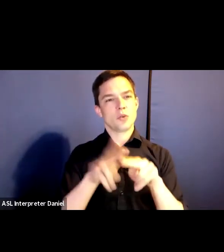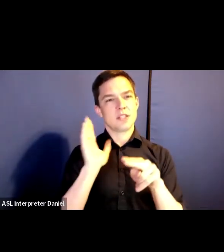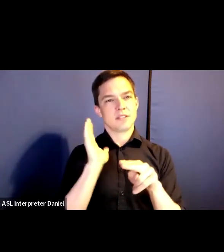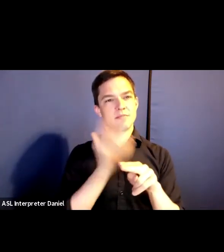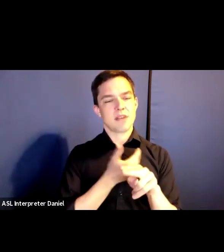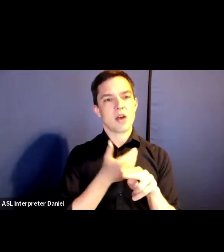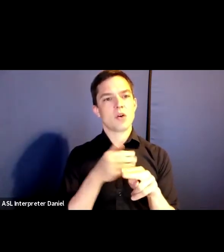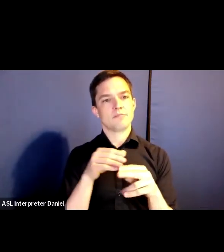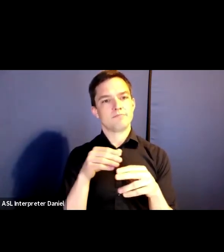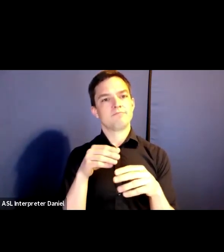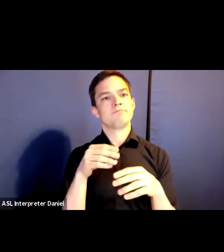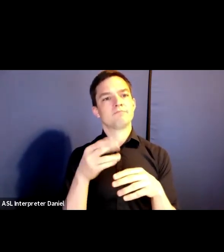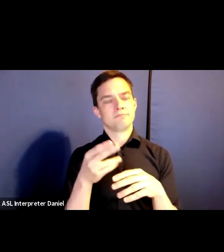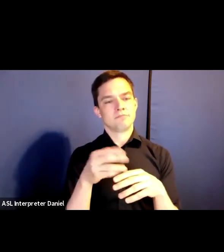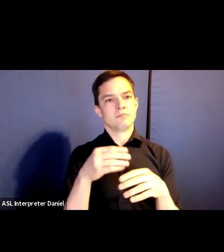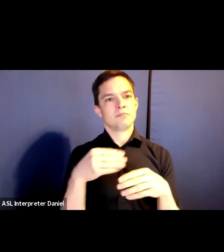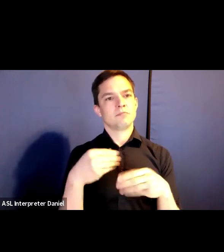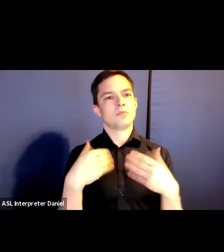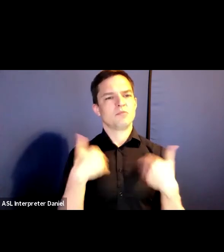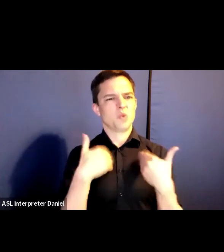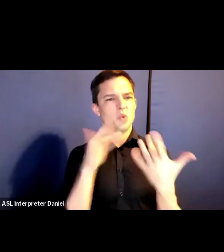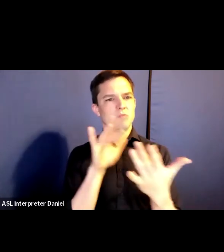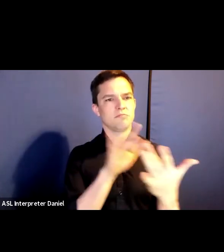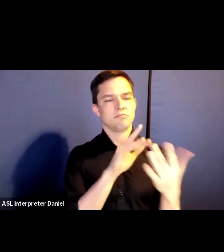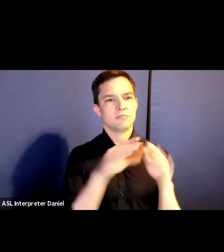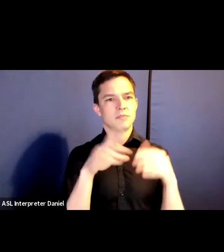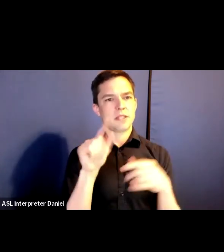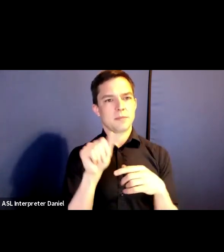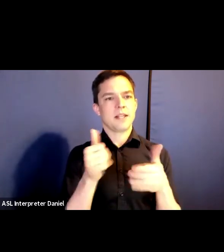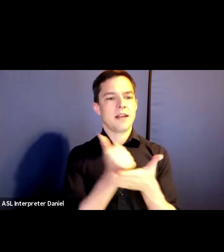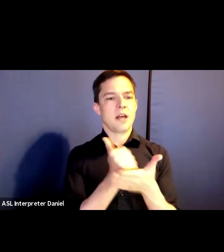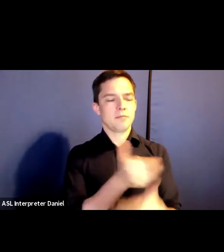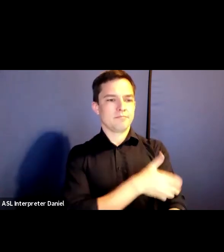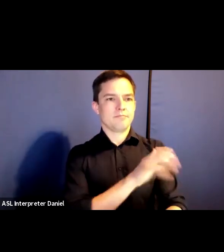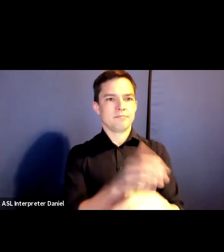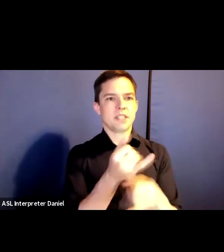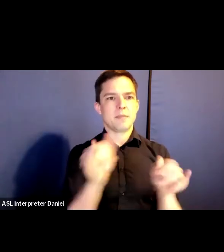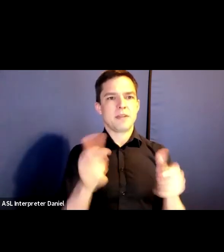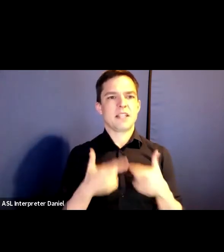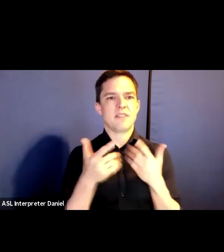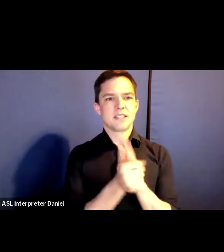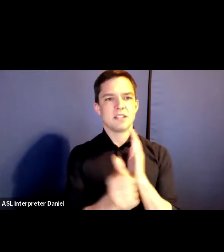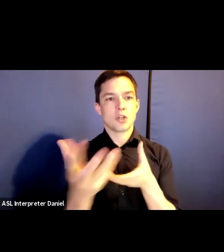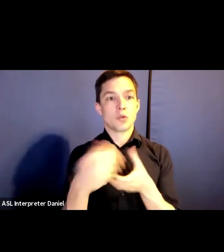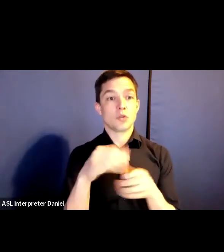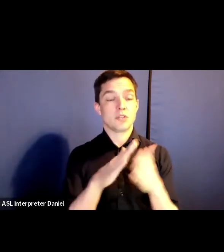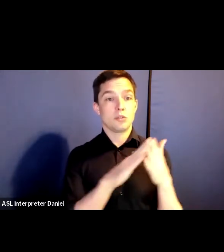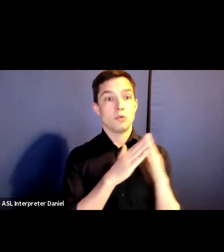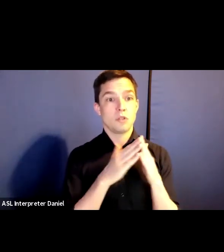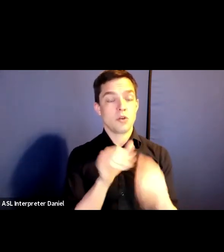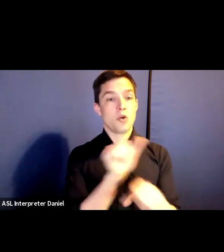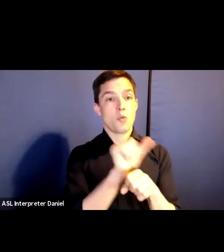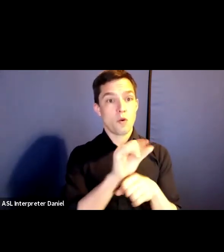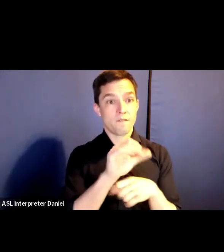with disability and support them to increase their independent living and skills and inclusion into the community through workforce and life